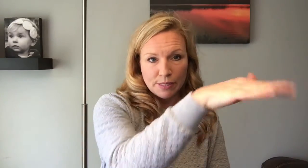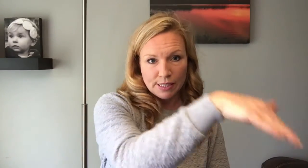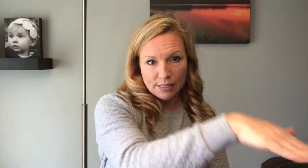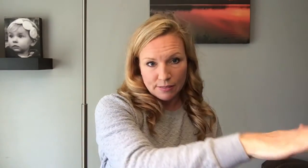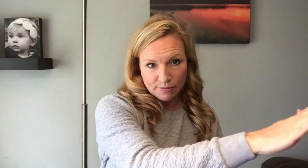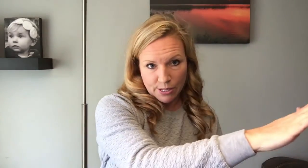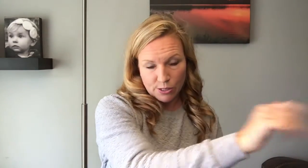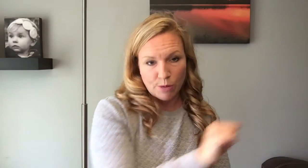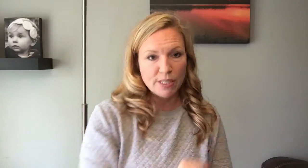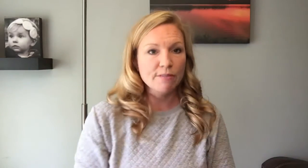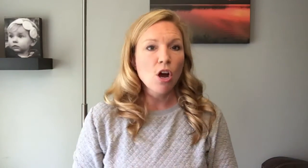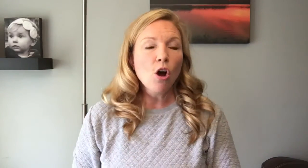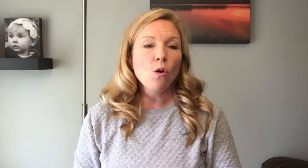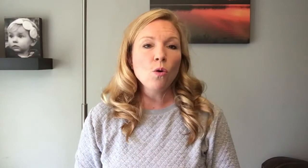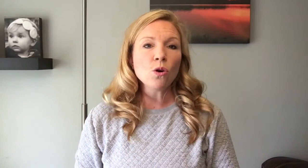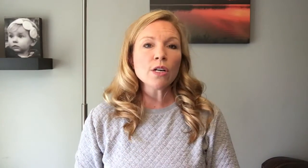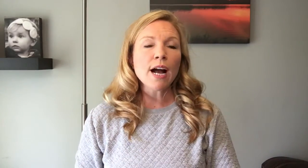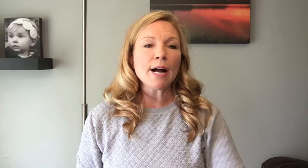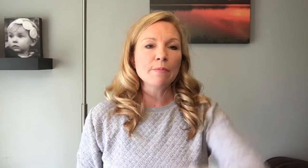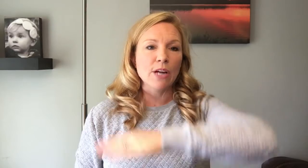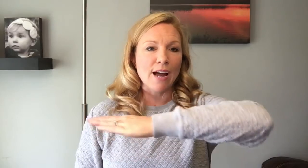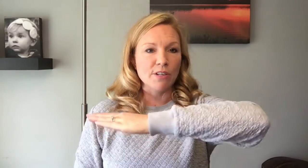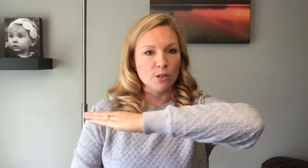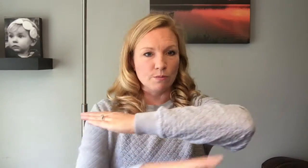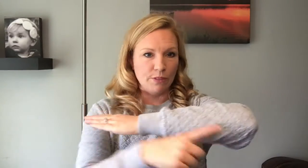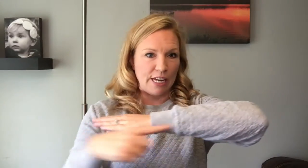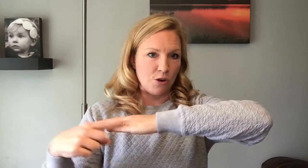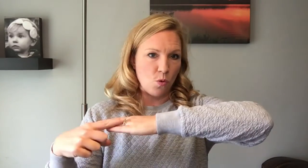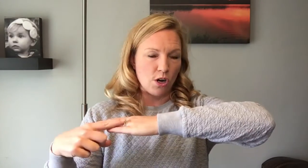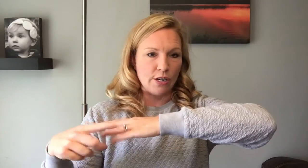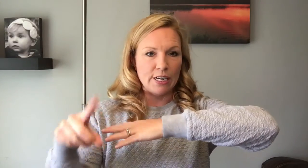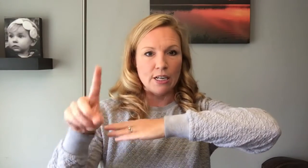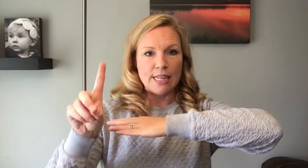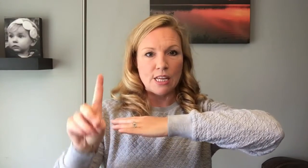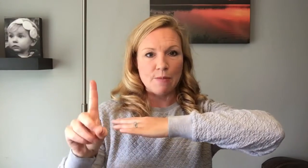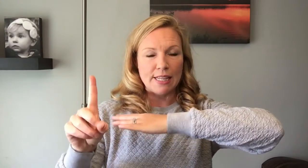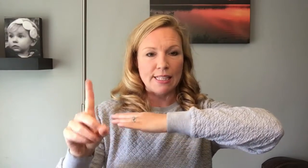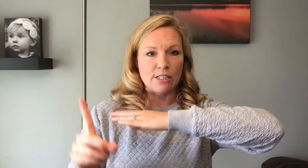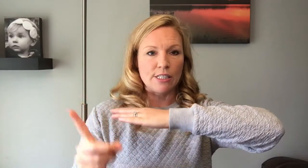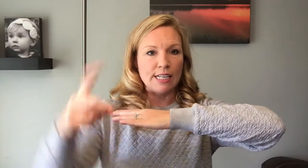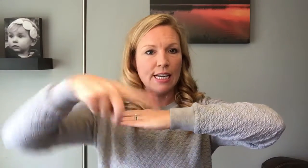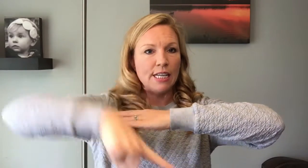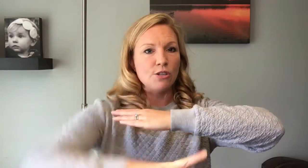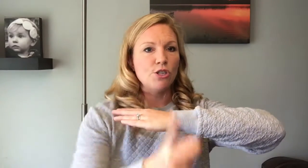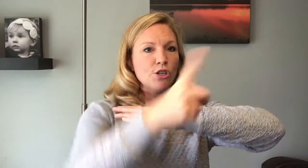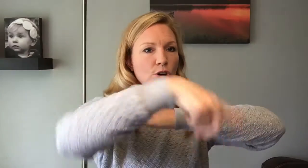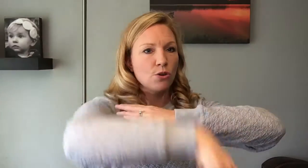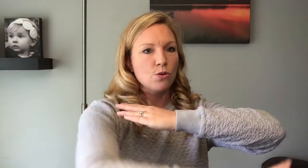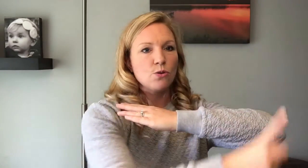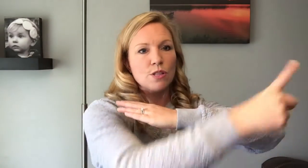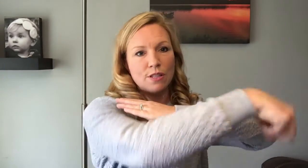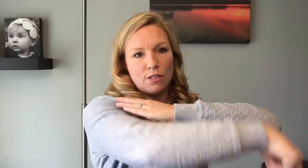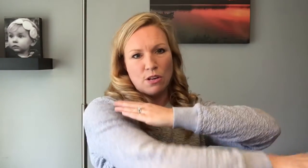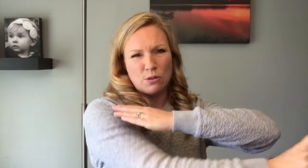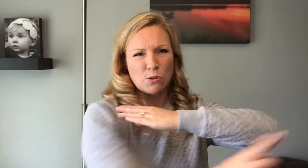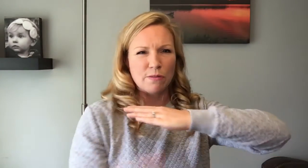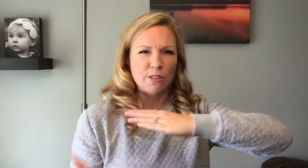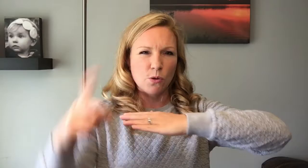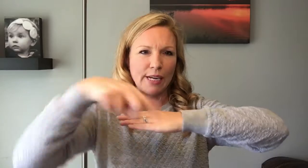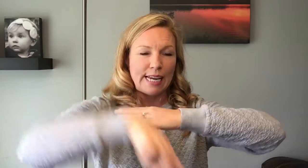jumps, very descriptive. Or you have your water here, and then you make the letter D, and then you show, sort of the quick in